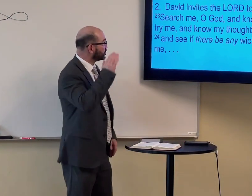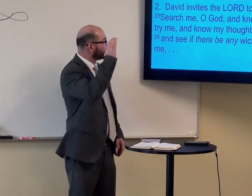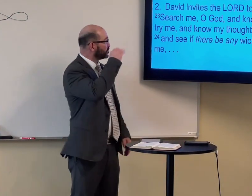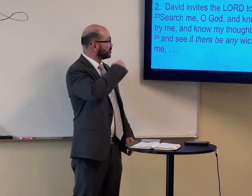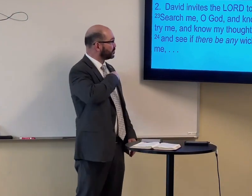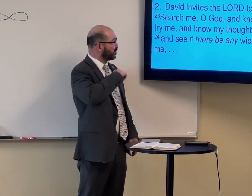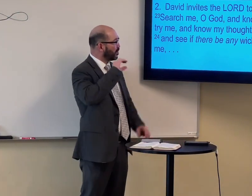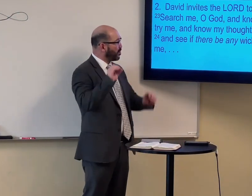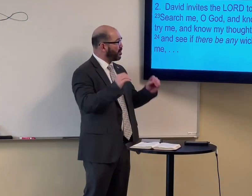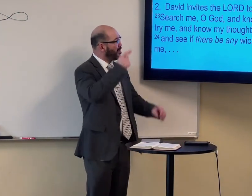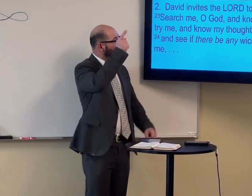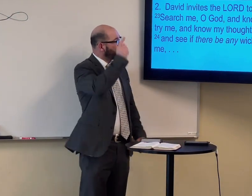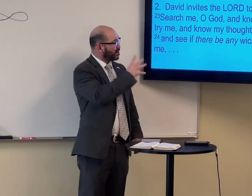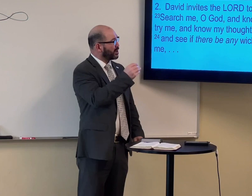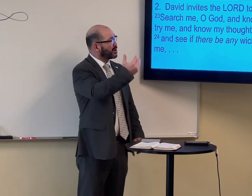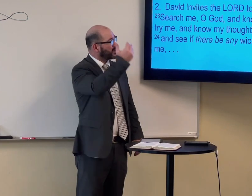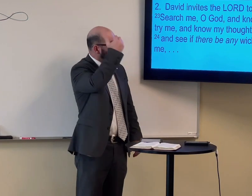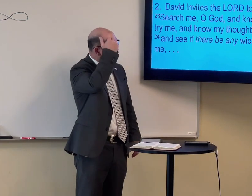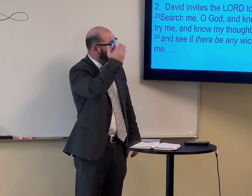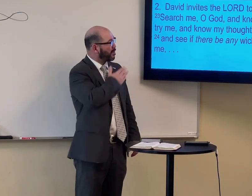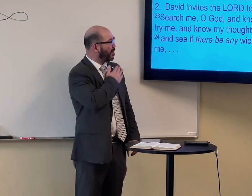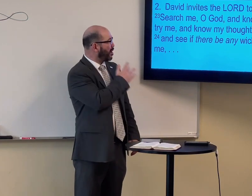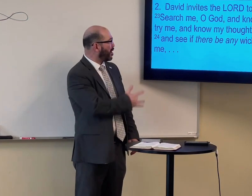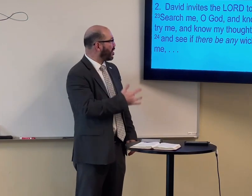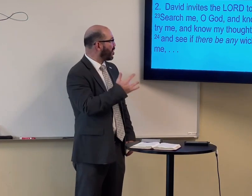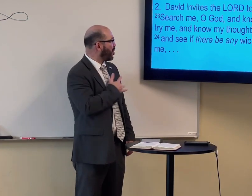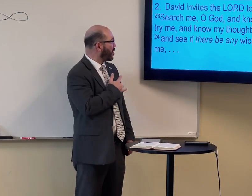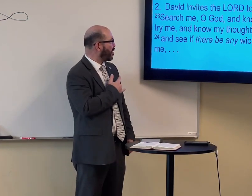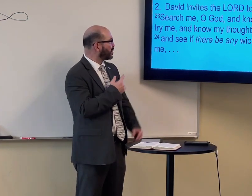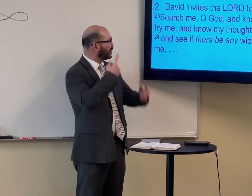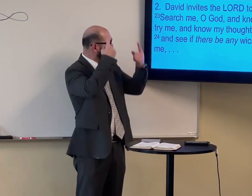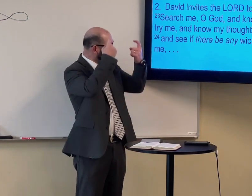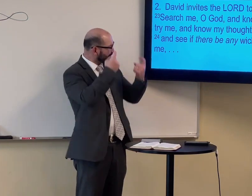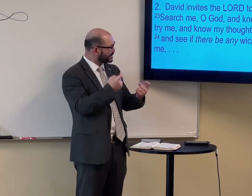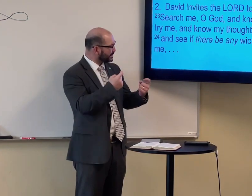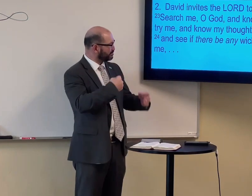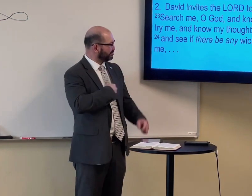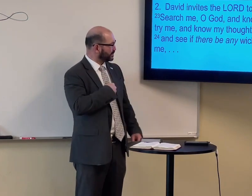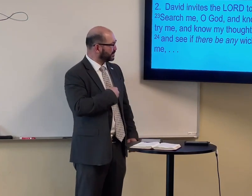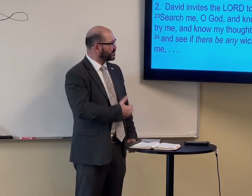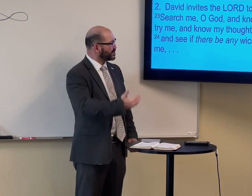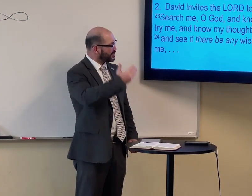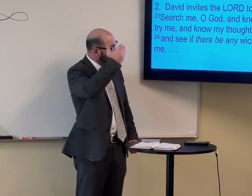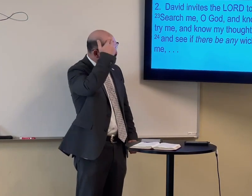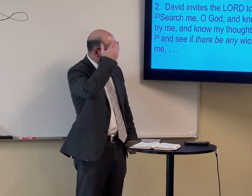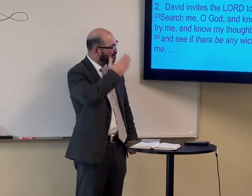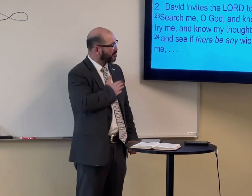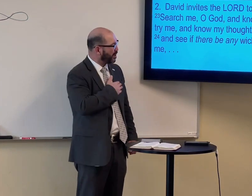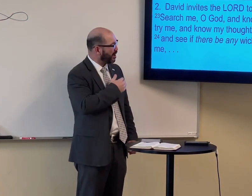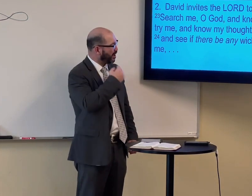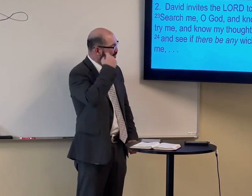It says, search me, O God, and know my heart. Try me and know my